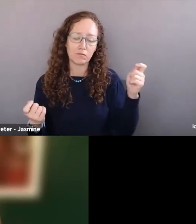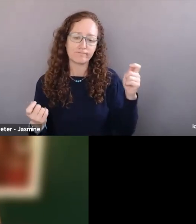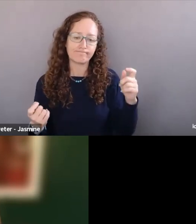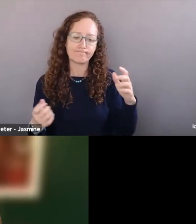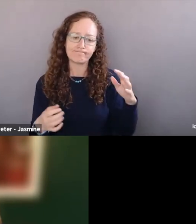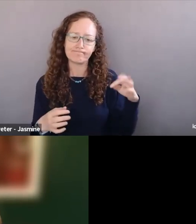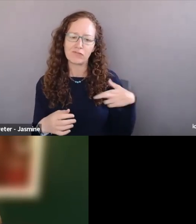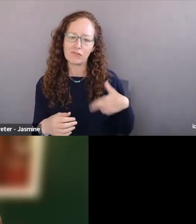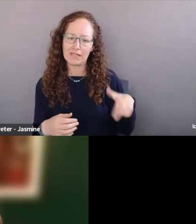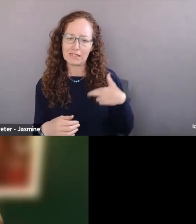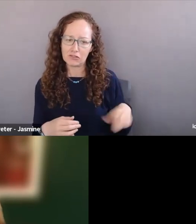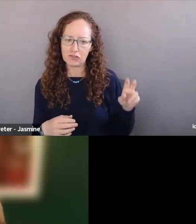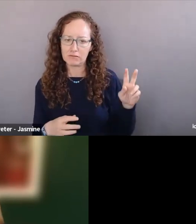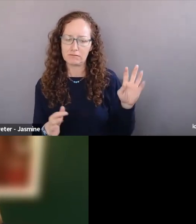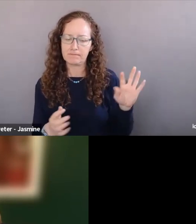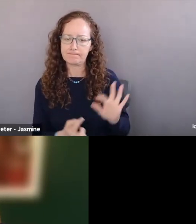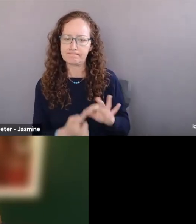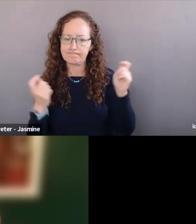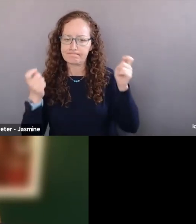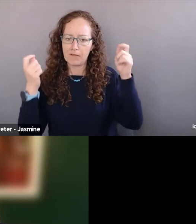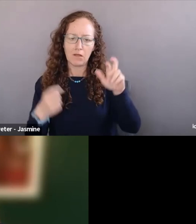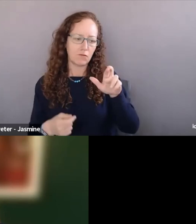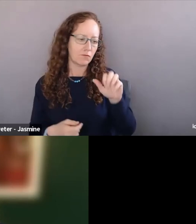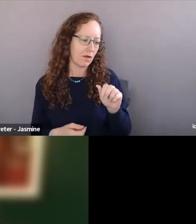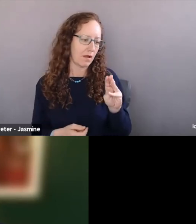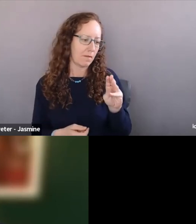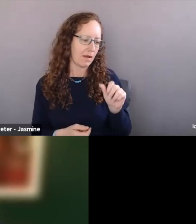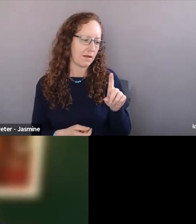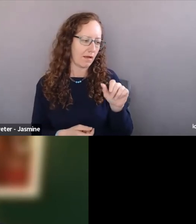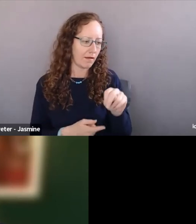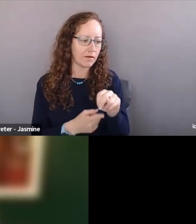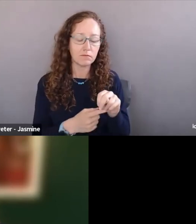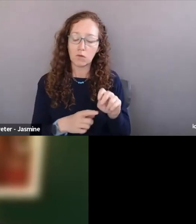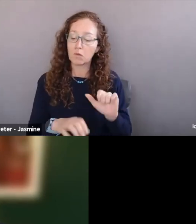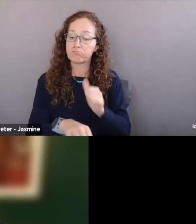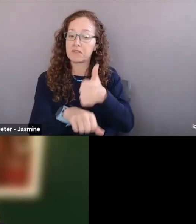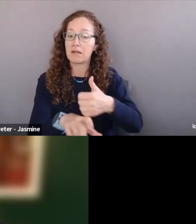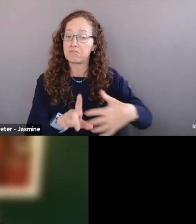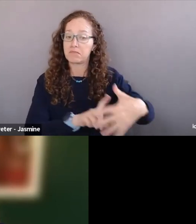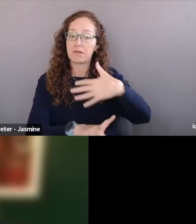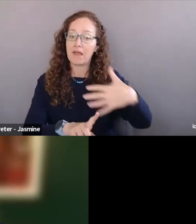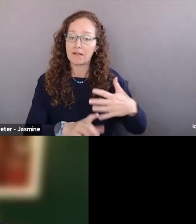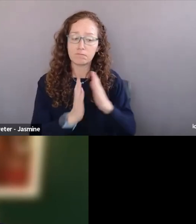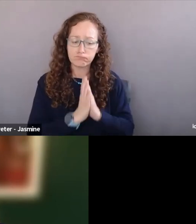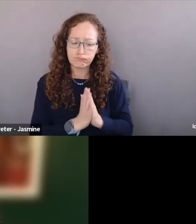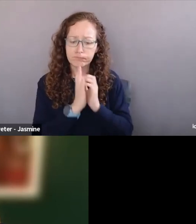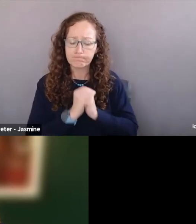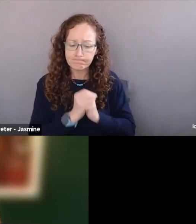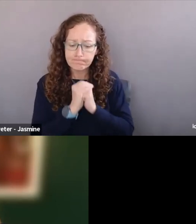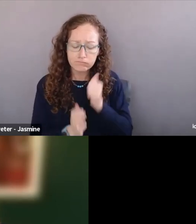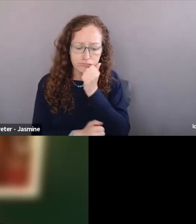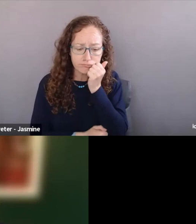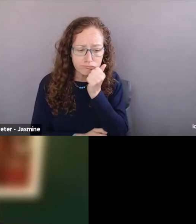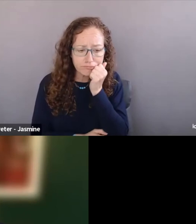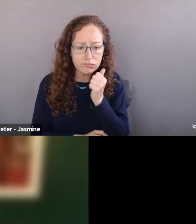and having a space for people to set to pray and break fast every day. We are